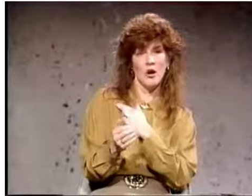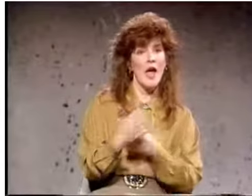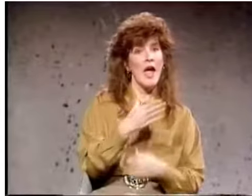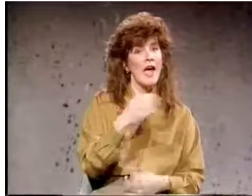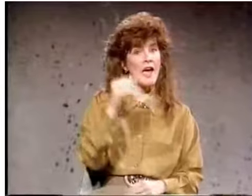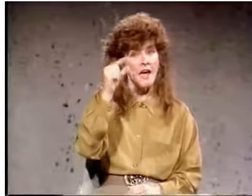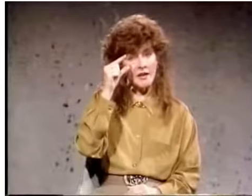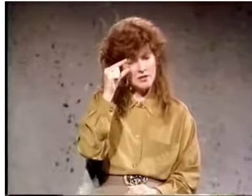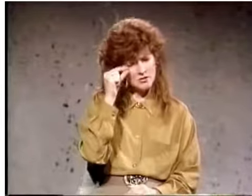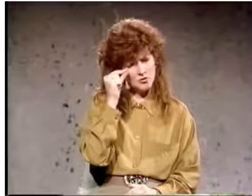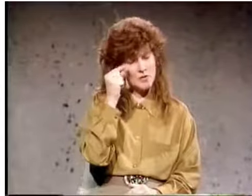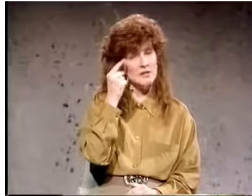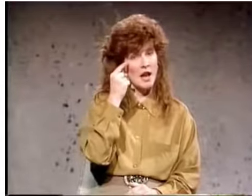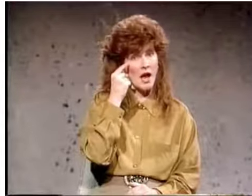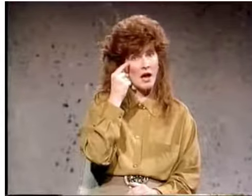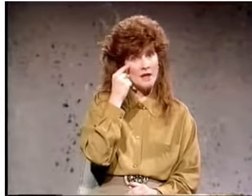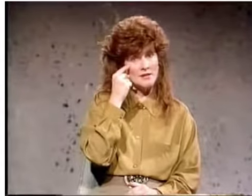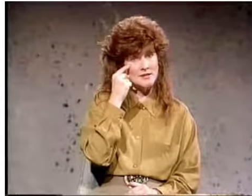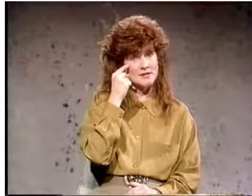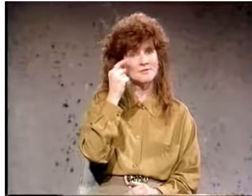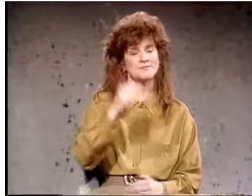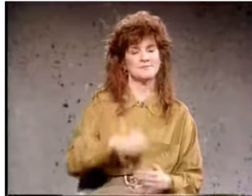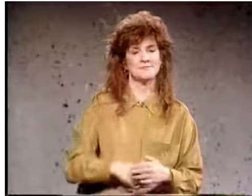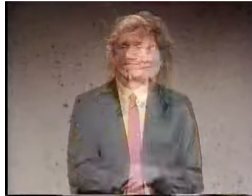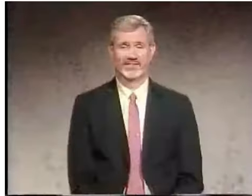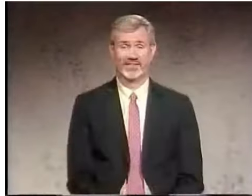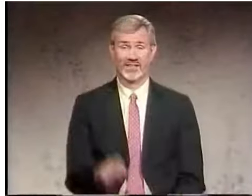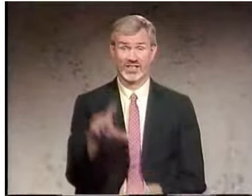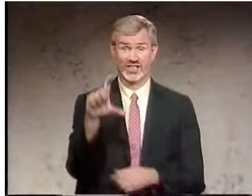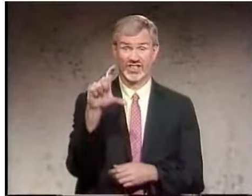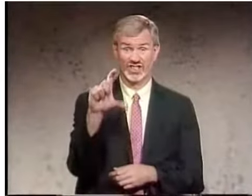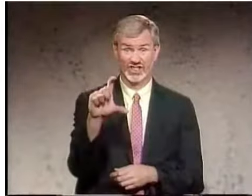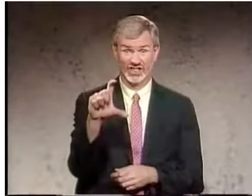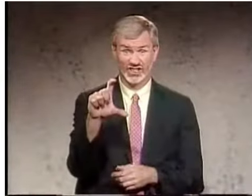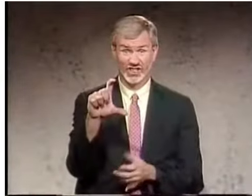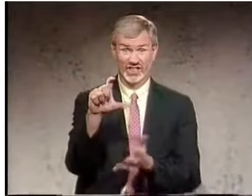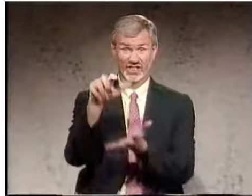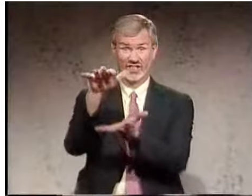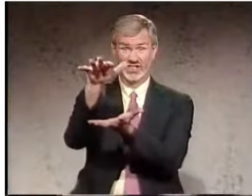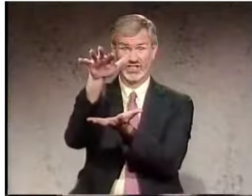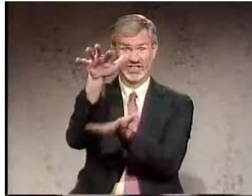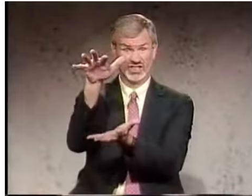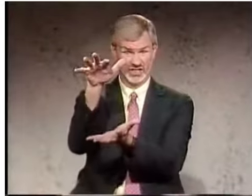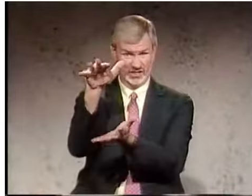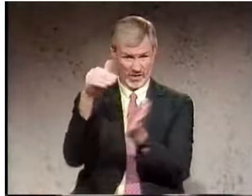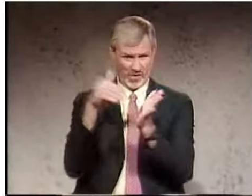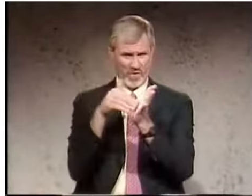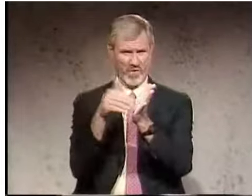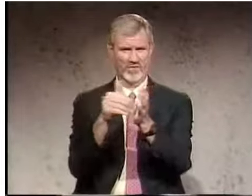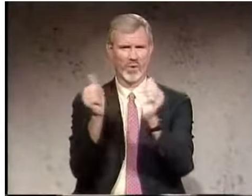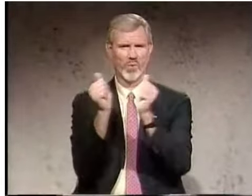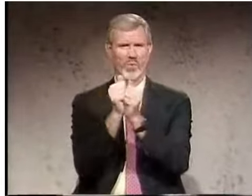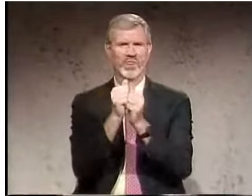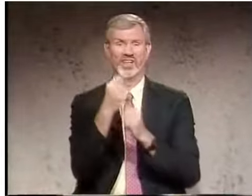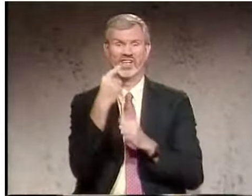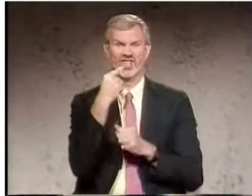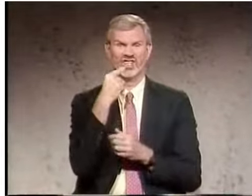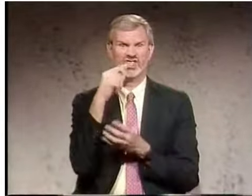and you can with a raised eye, shoulder, and a squinched eye. A lot of stuff you show